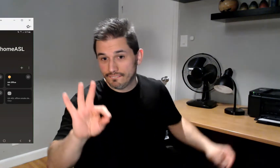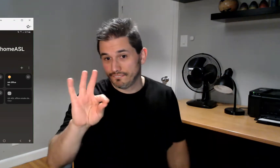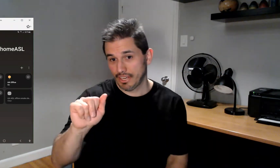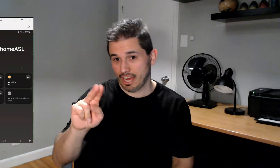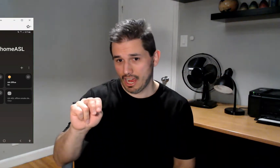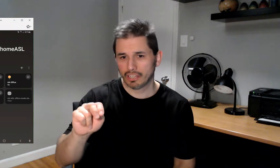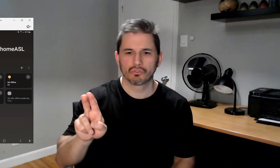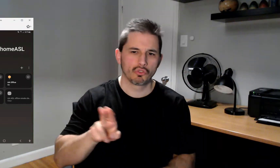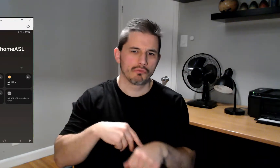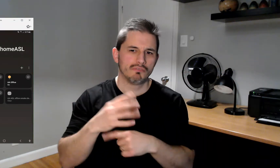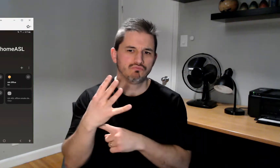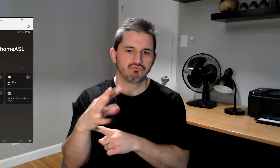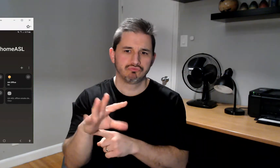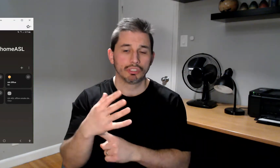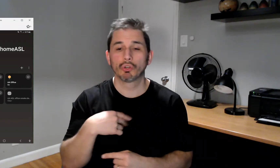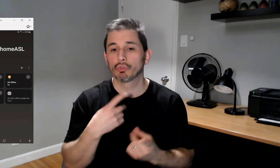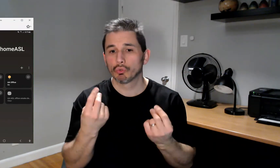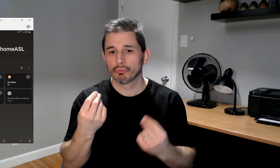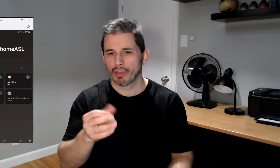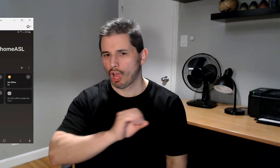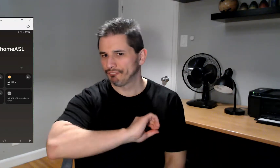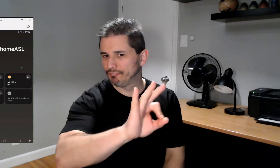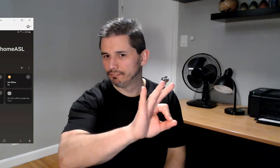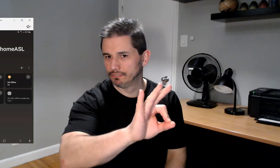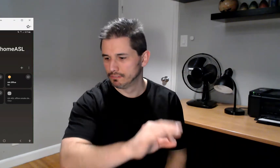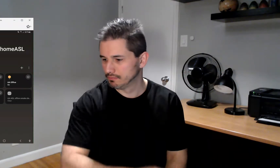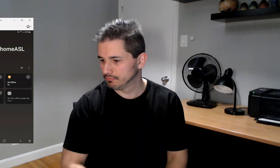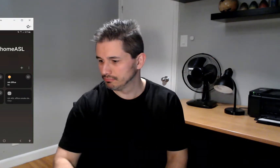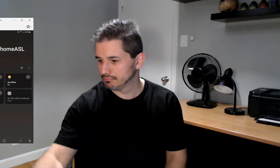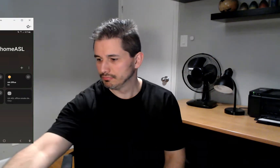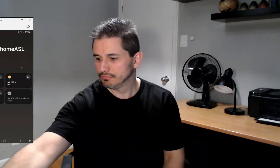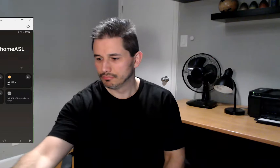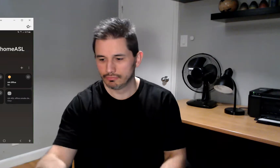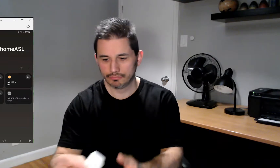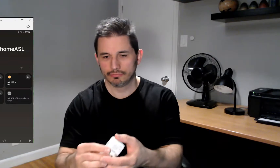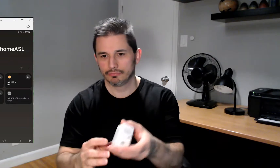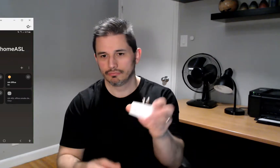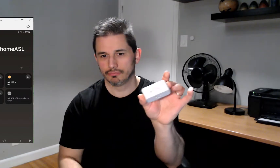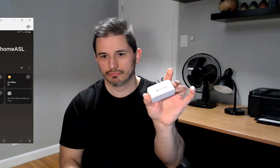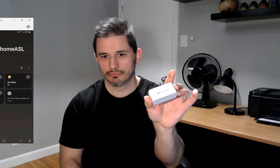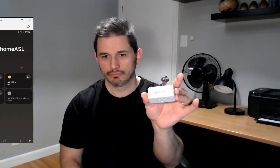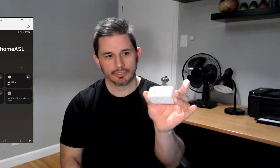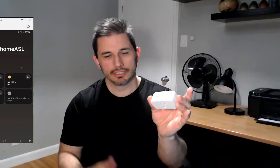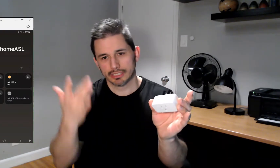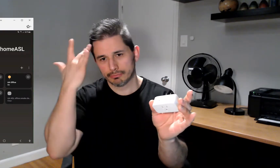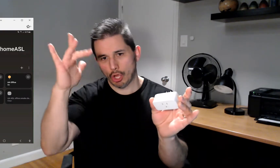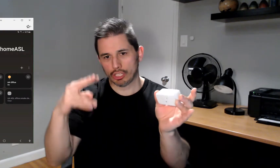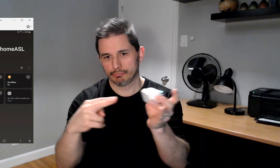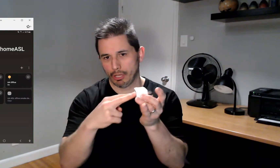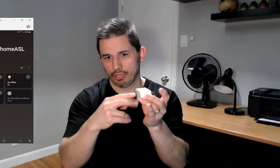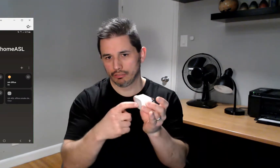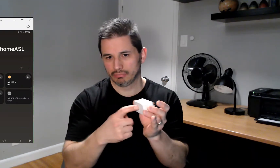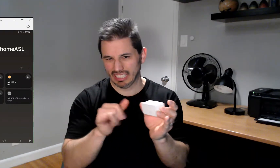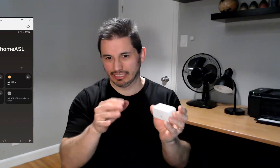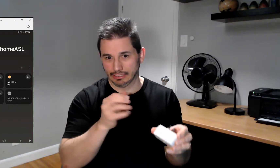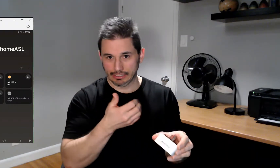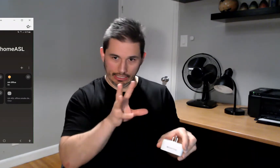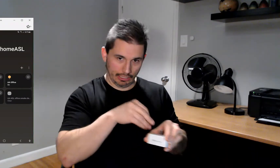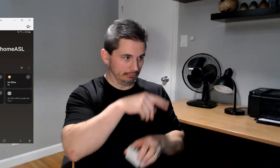red. And I'll have this fan running here, but it'll turn off when it senses smoke. And I'm using a smart plug.